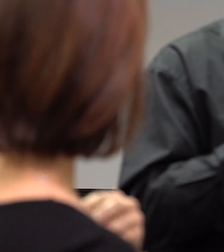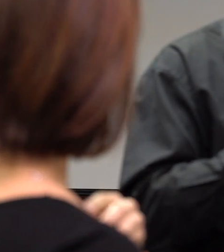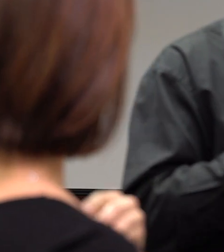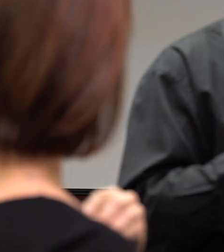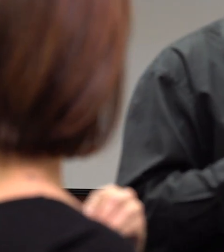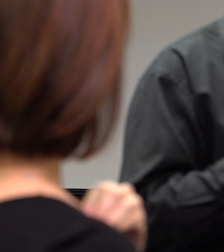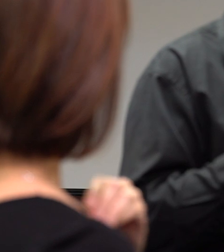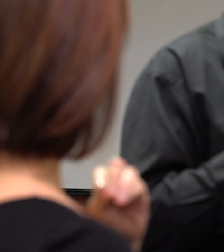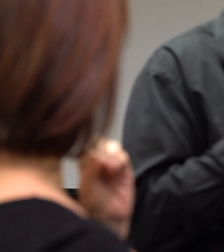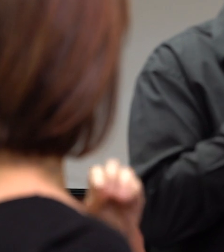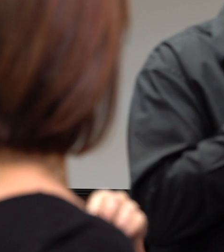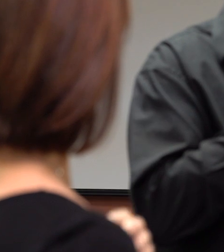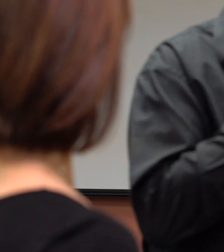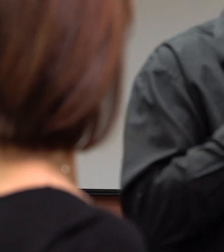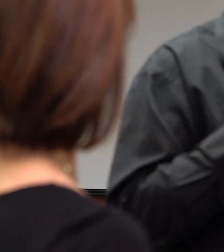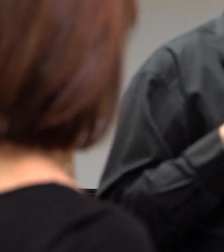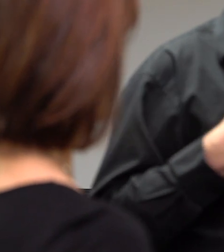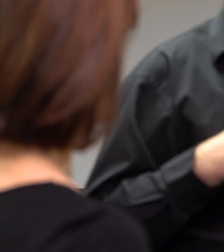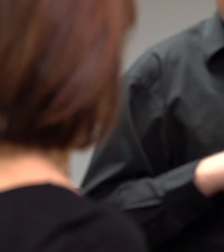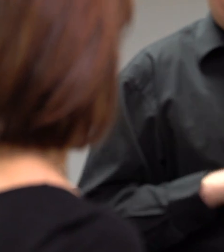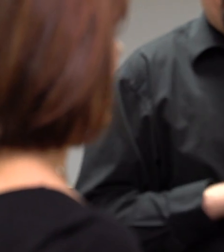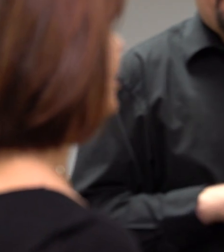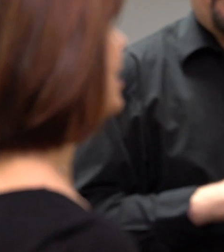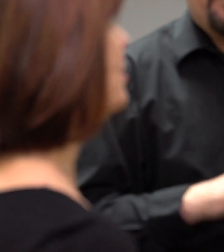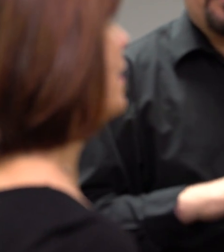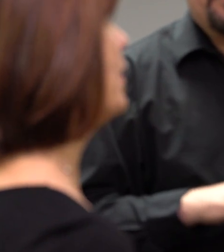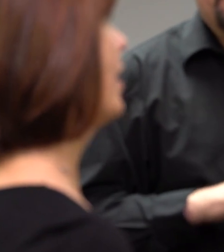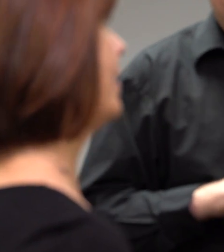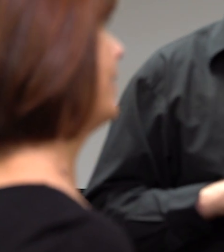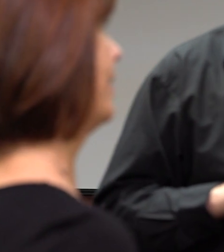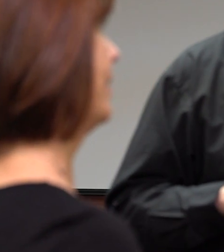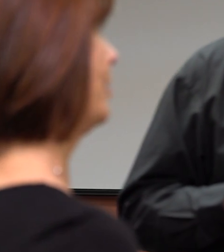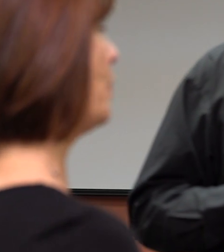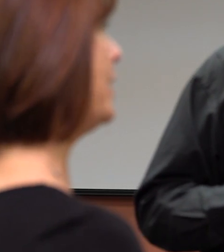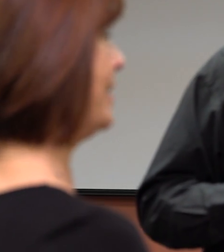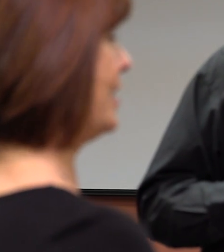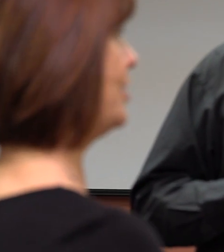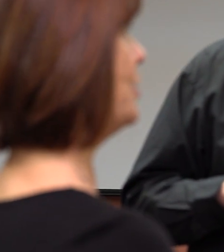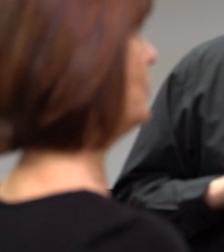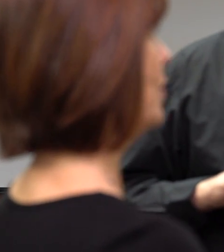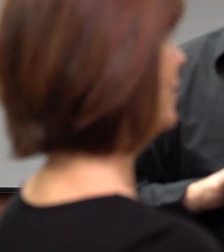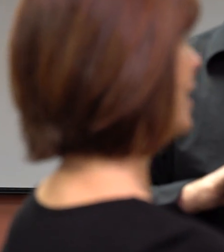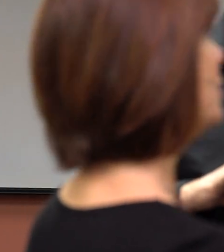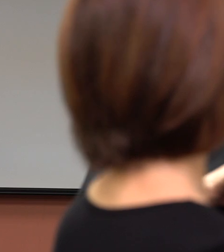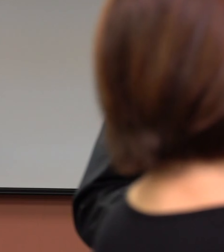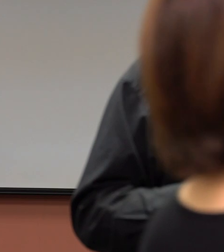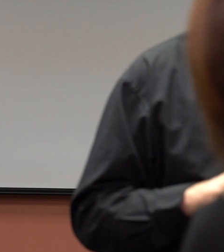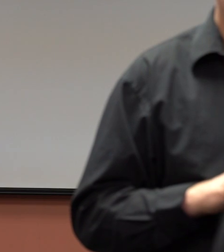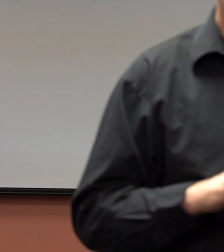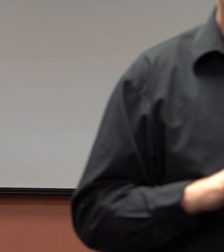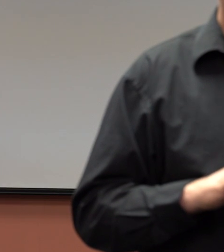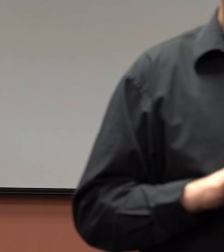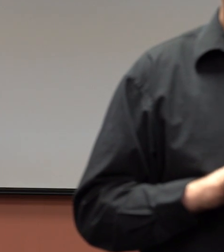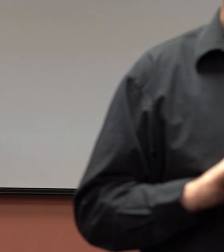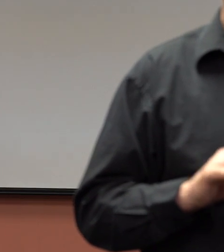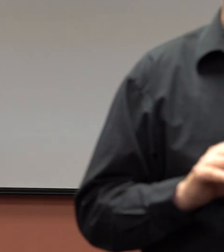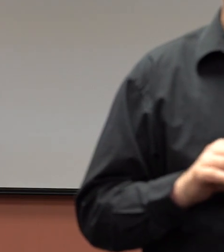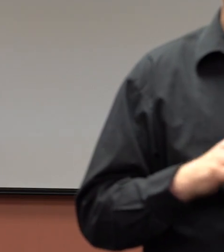I struggle with my spiel. I understand what you're talking about experience. Because I was a